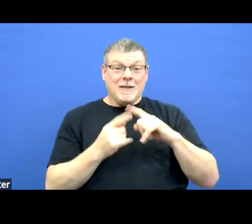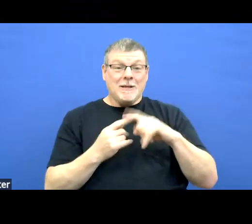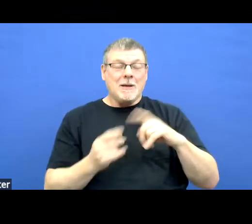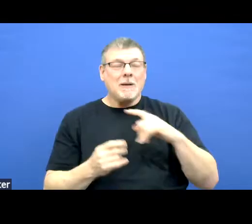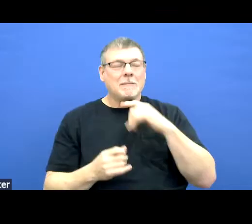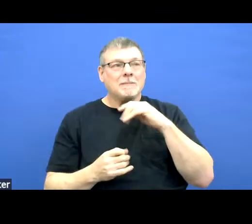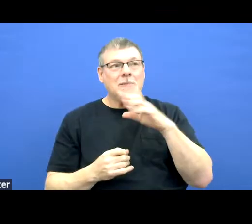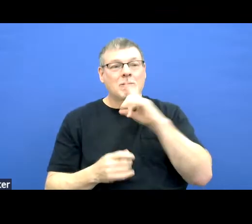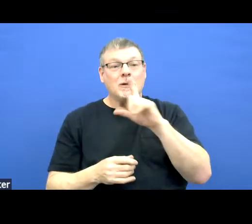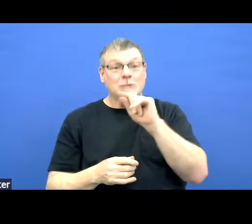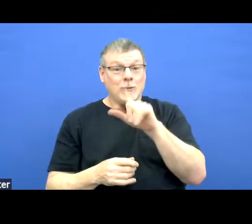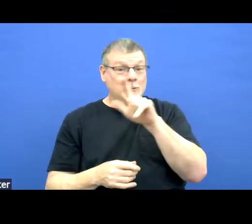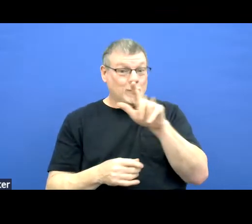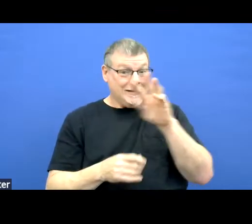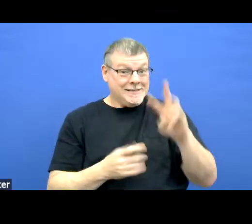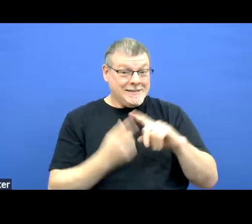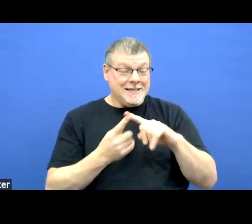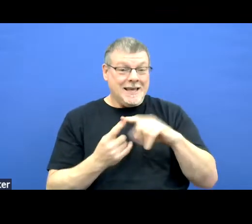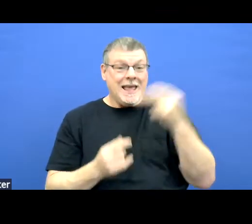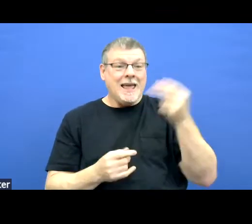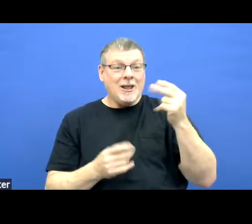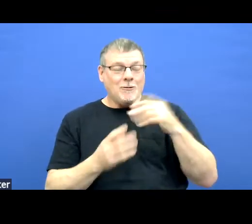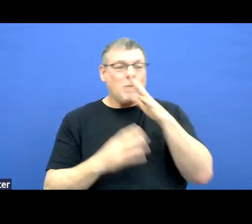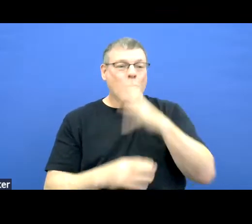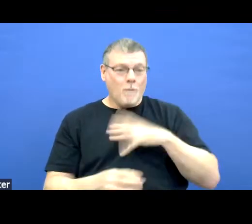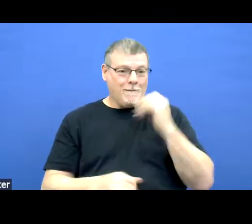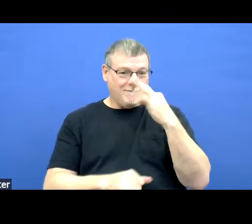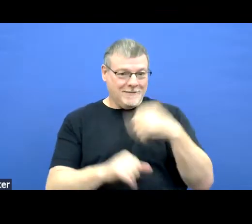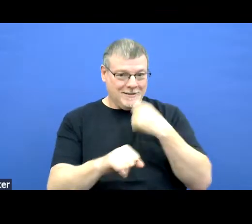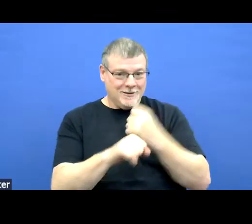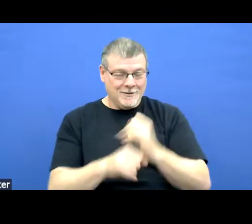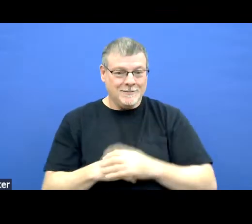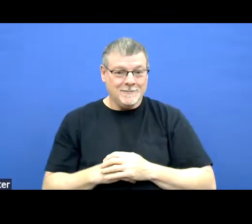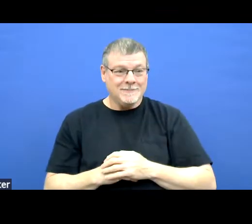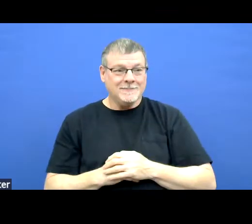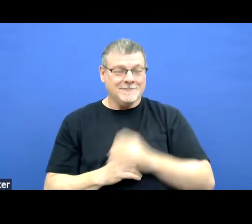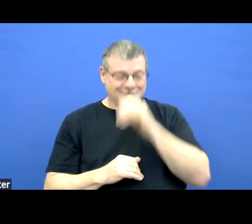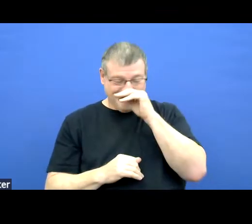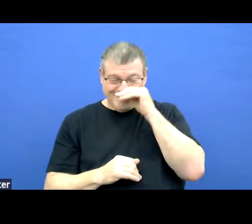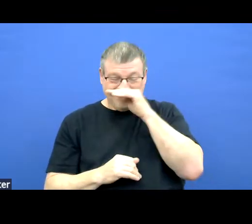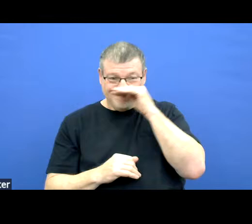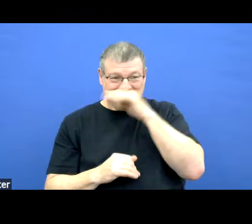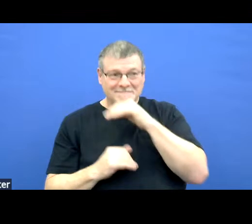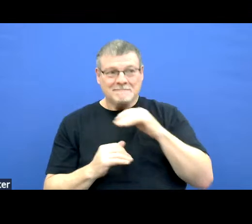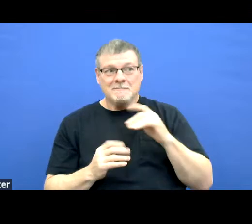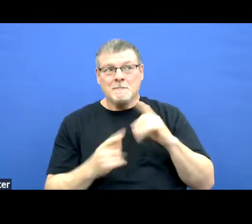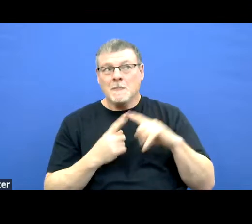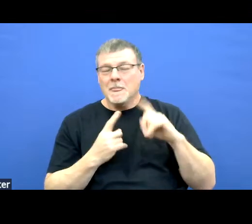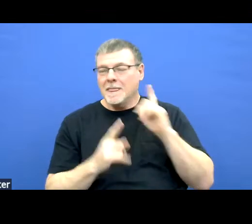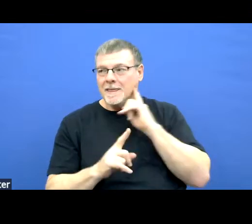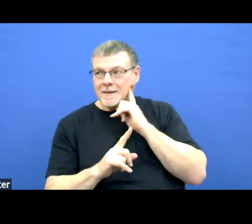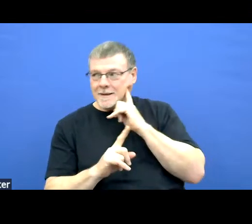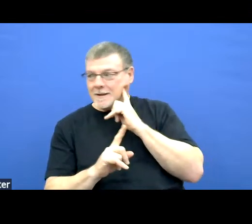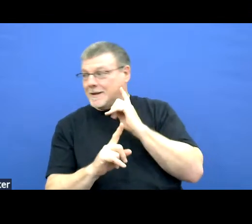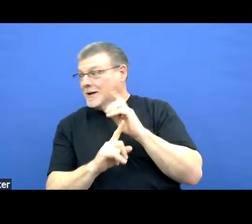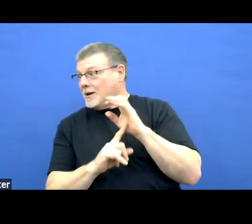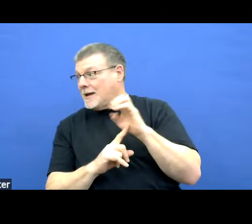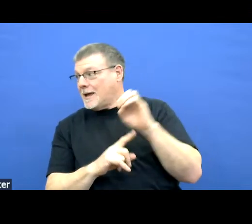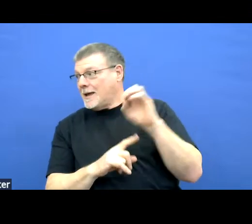Blackwell 2026 Henrietta Woman of the Year. Emily Richardson, would you like to join me?